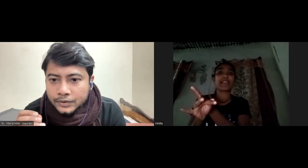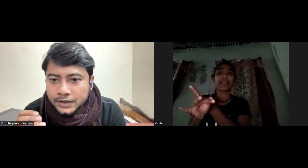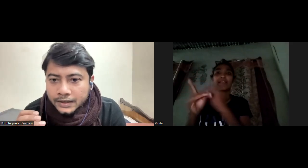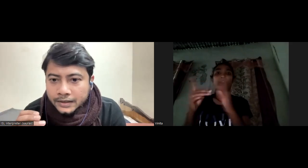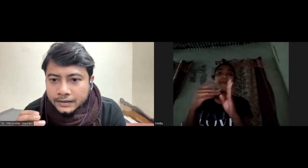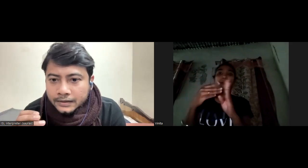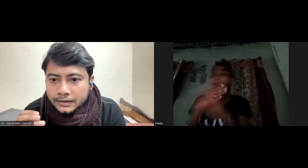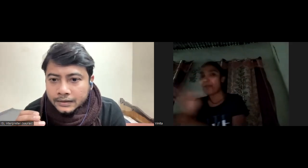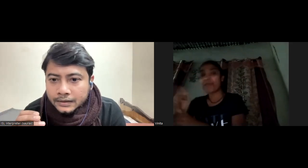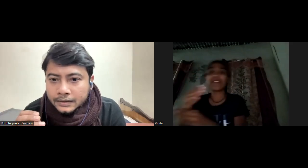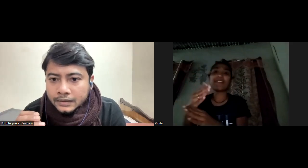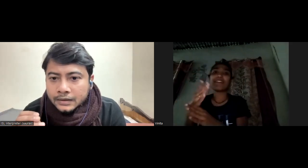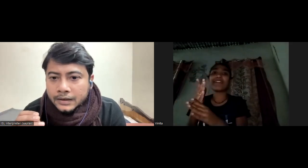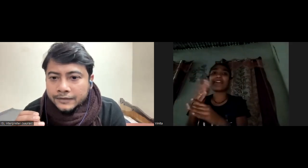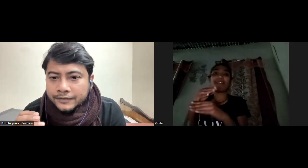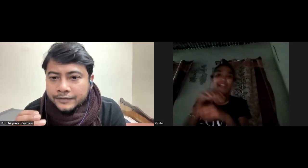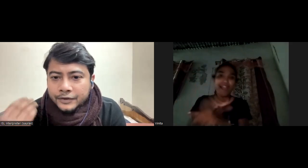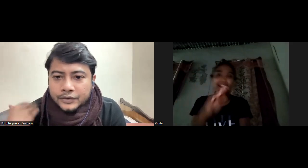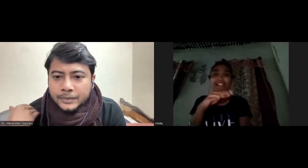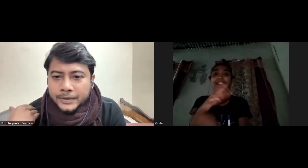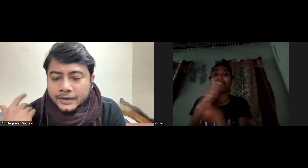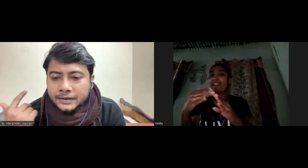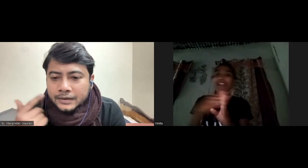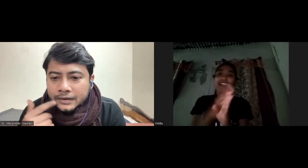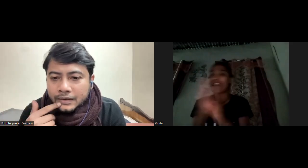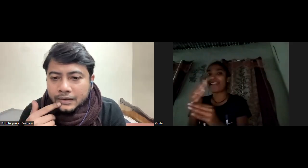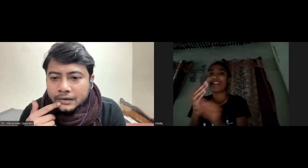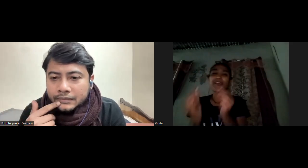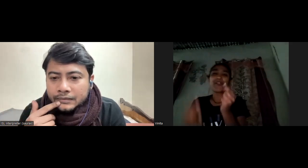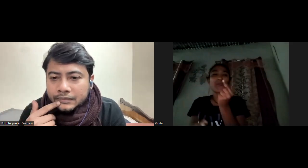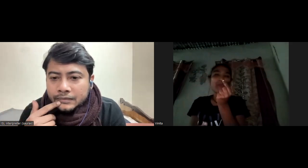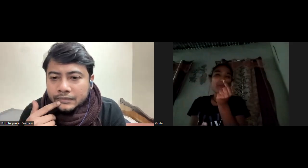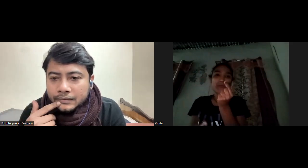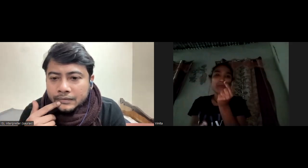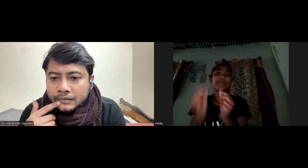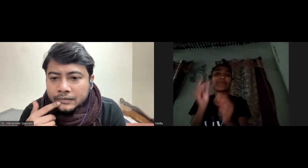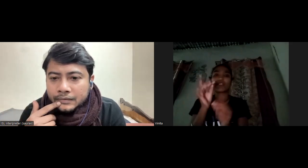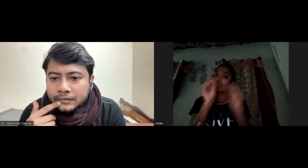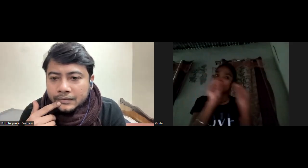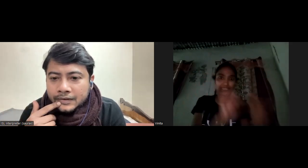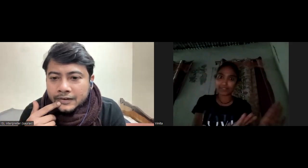I do the chanting. If somebody, uh,